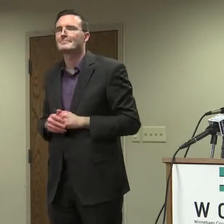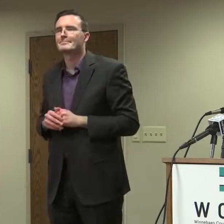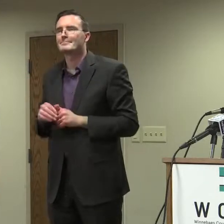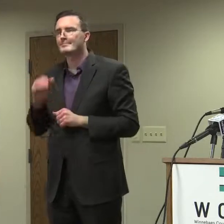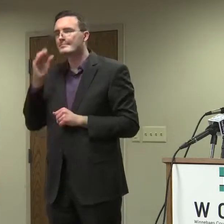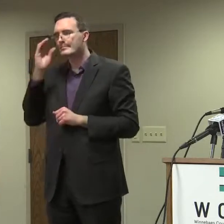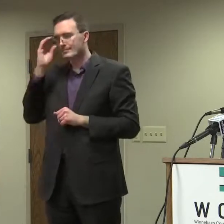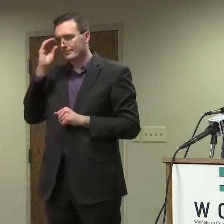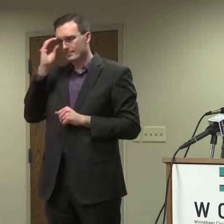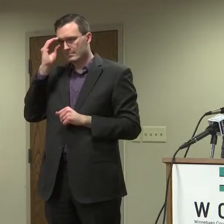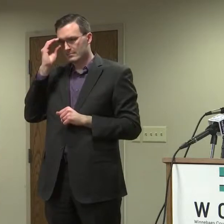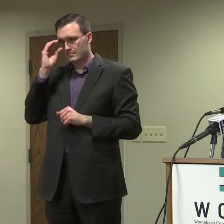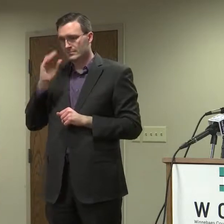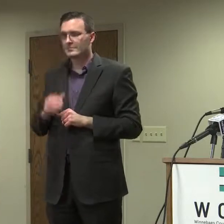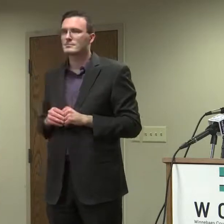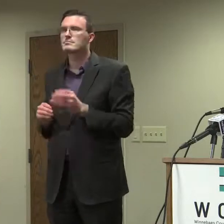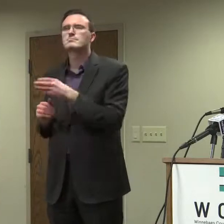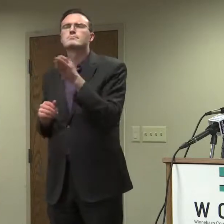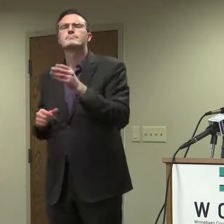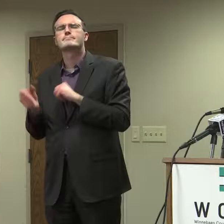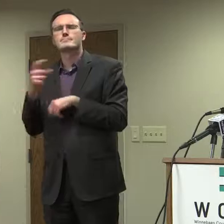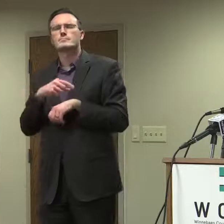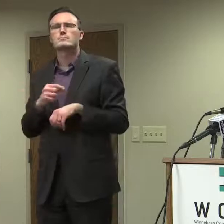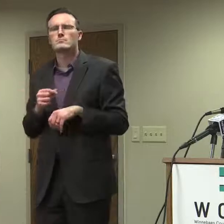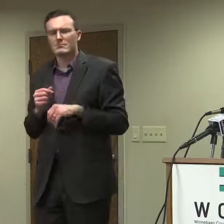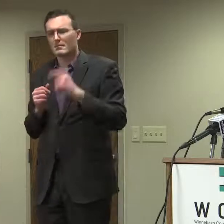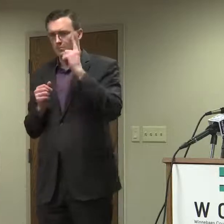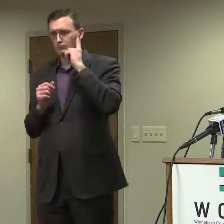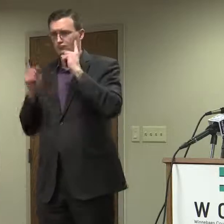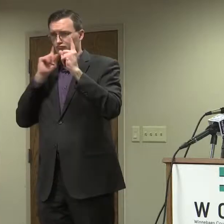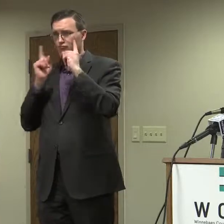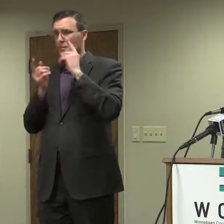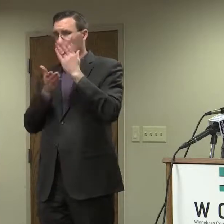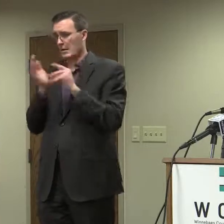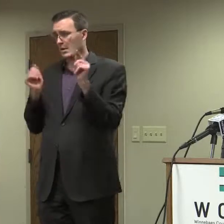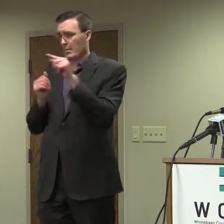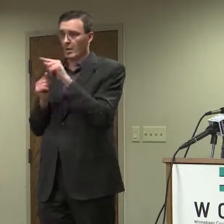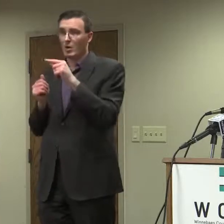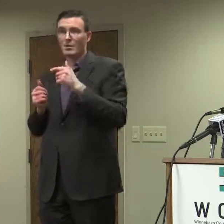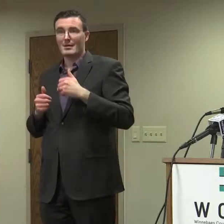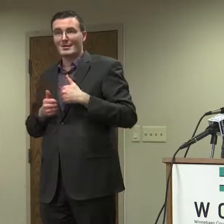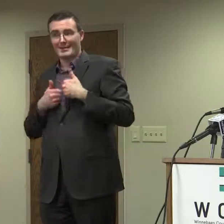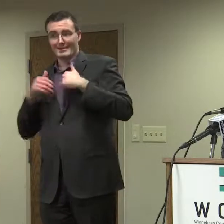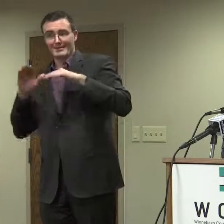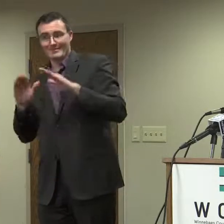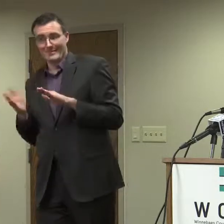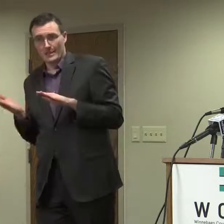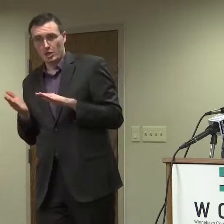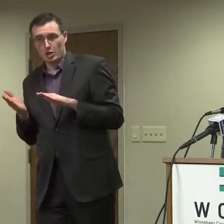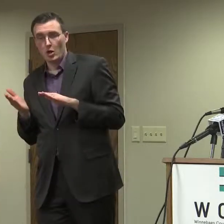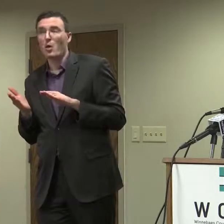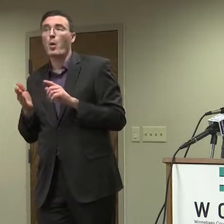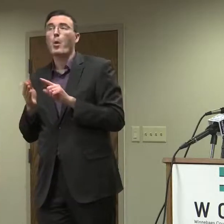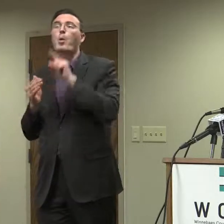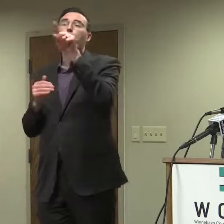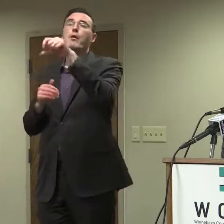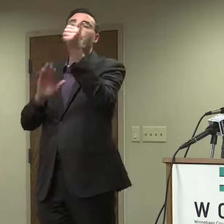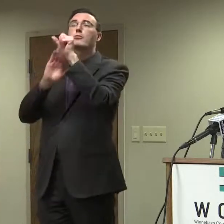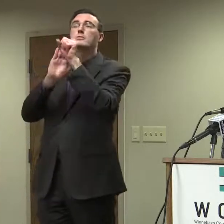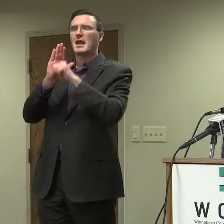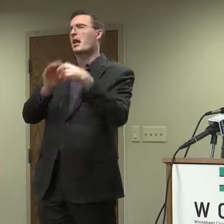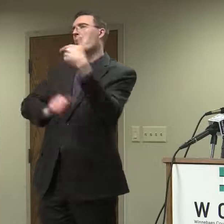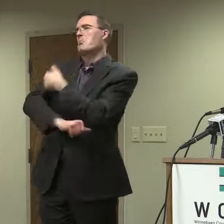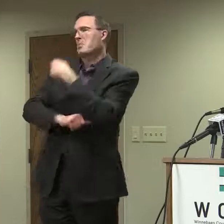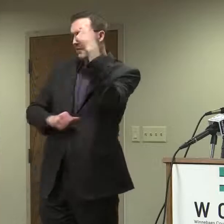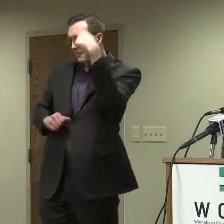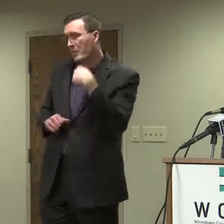We've heard a little bit of some residents crossing state lines to go get a vaccine. Do you recommend that at all?